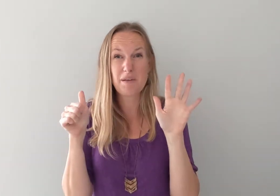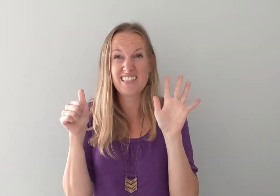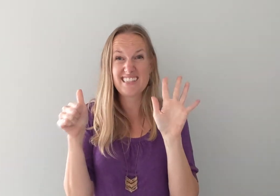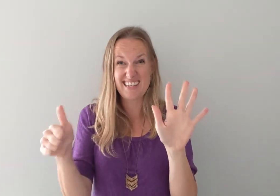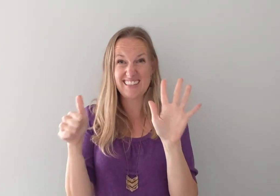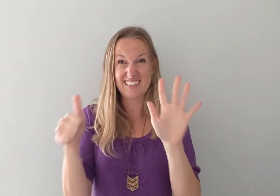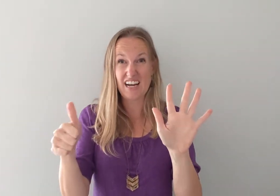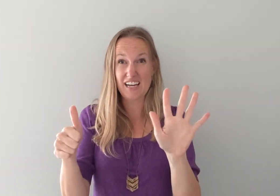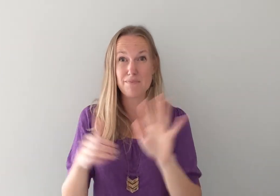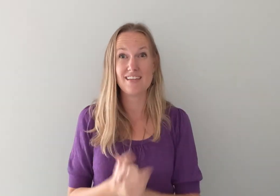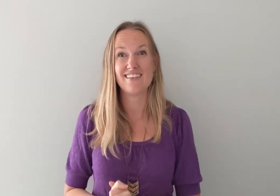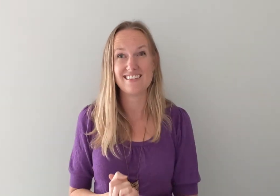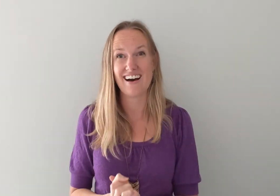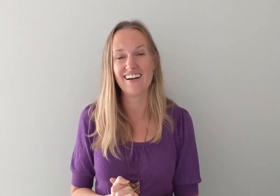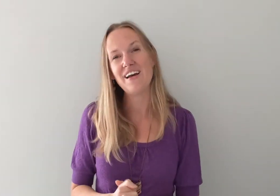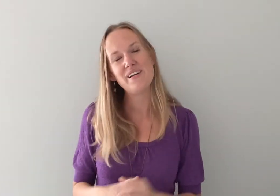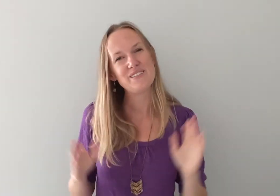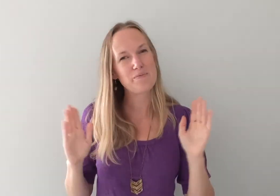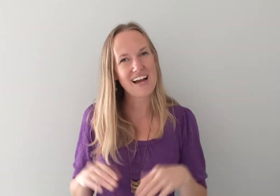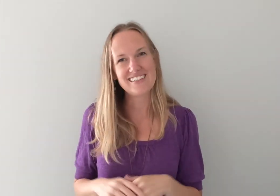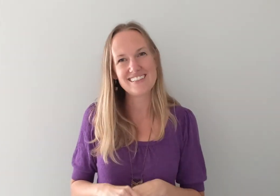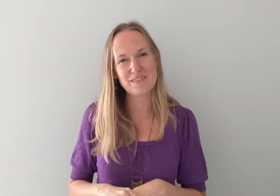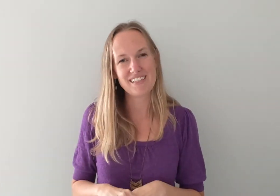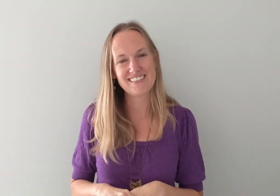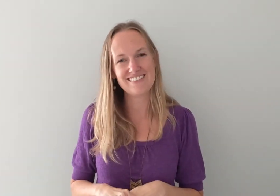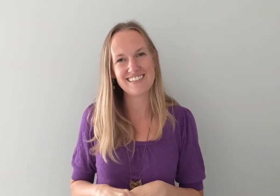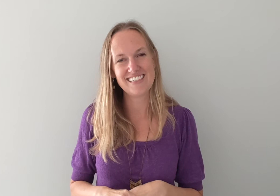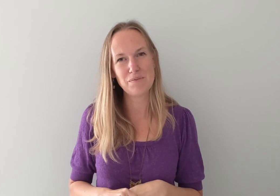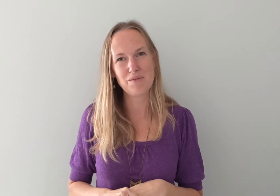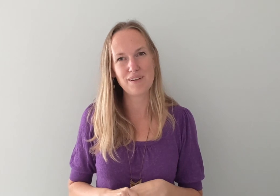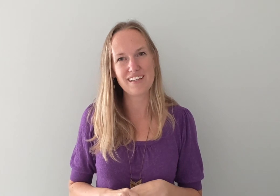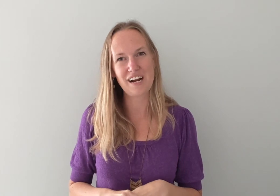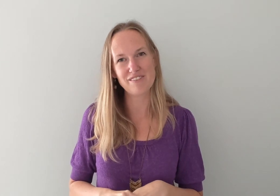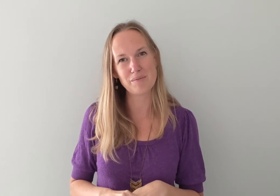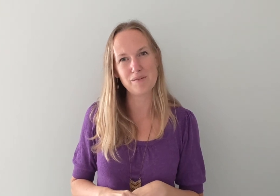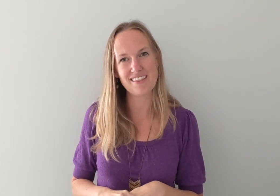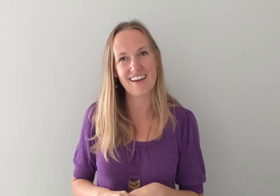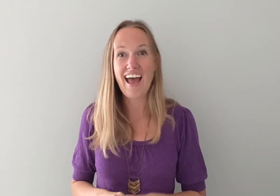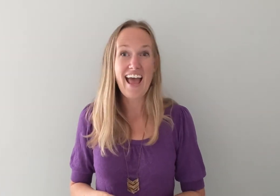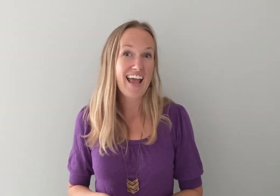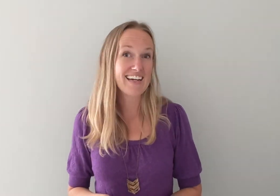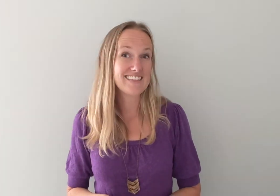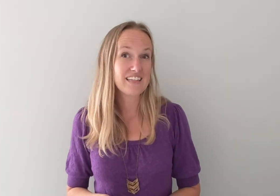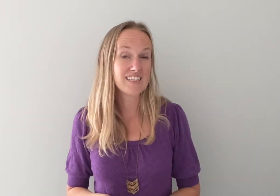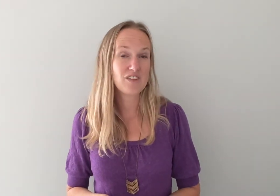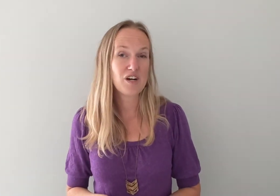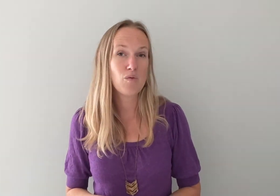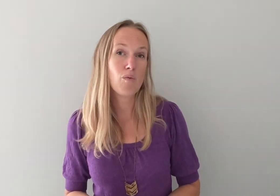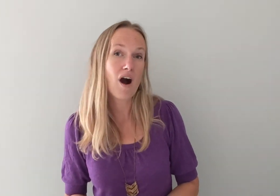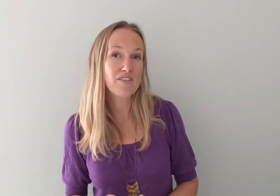repeats 6 times in the song. So practice as much as you need to be really comfortable with it. And on the next video, we'll walk